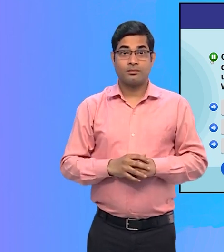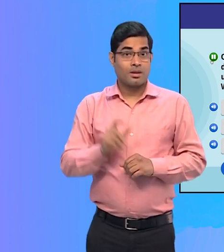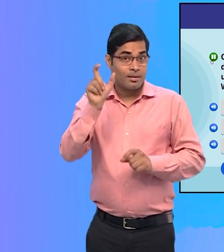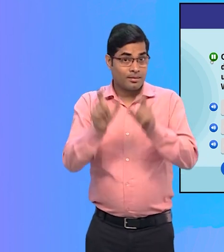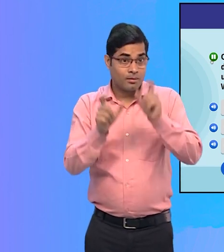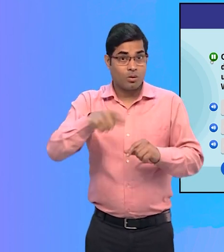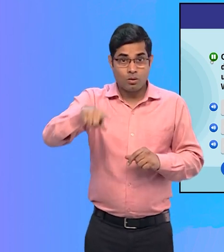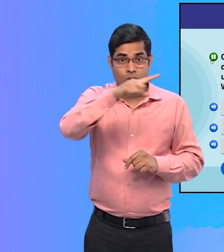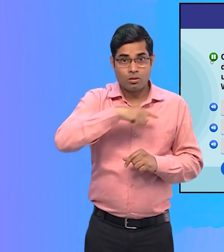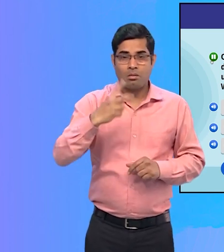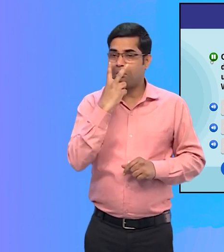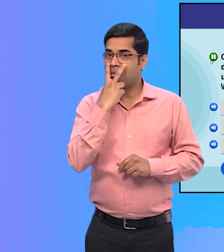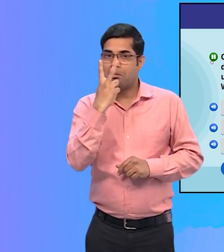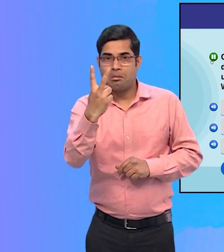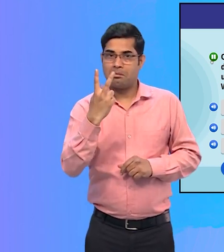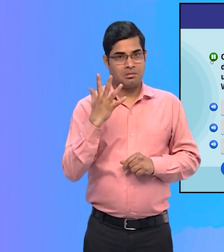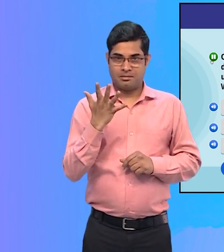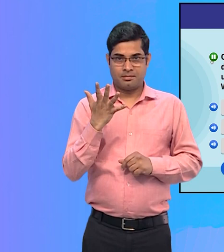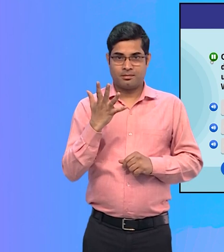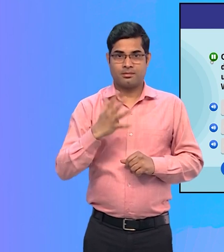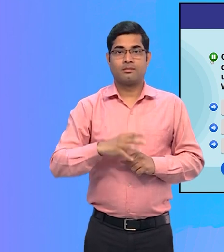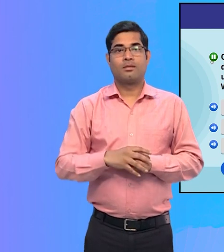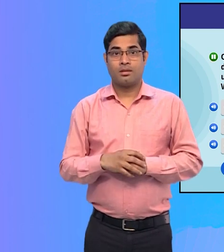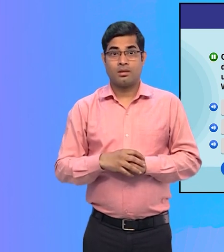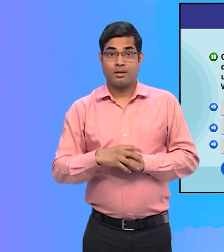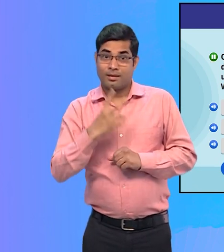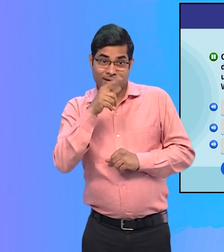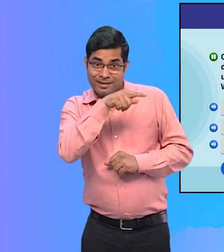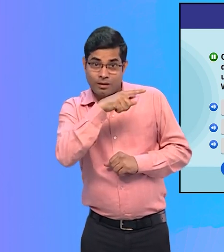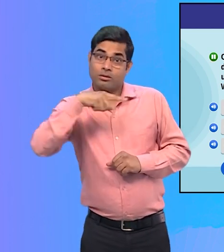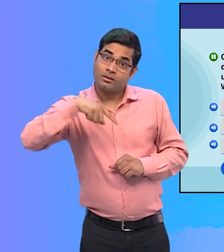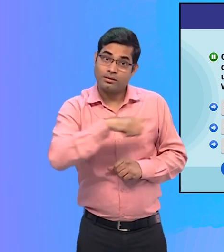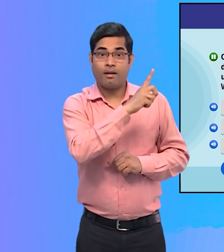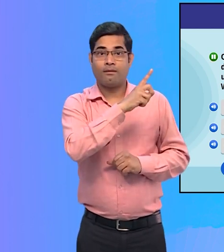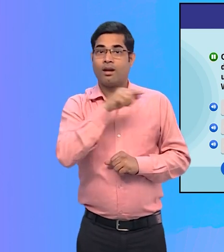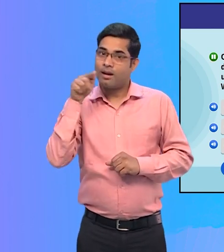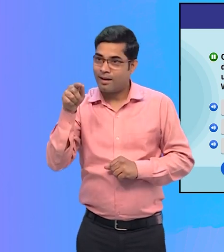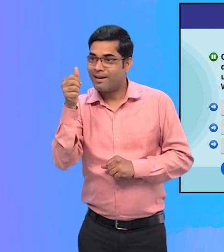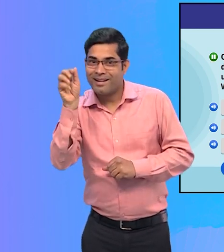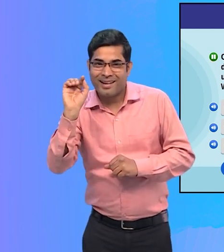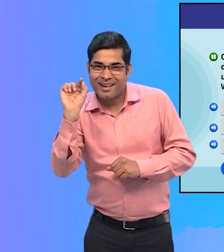so that people with visual challenges can also use the elevator